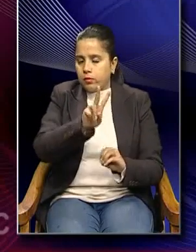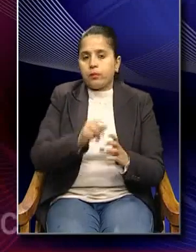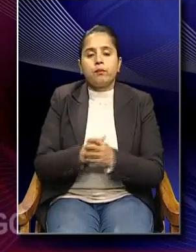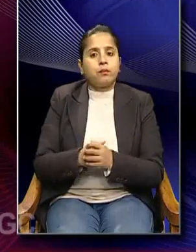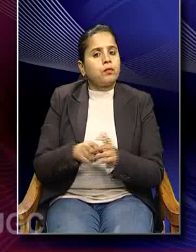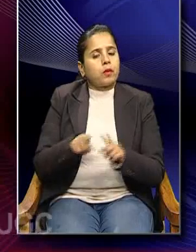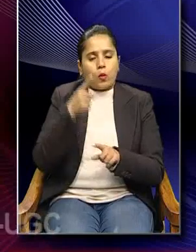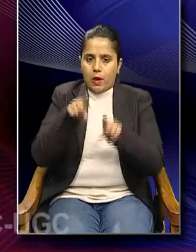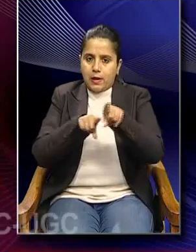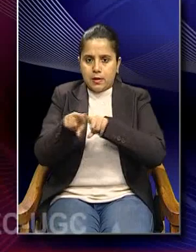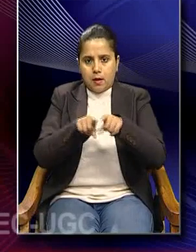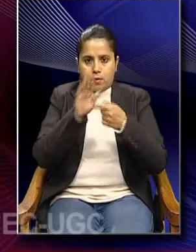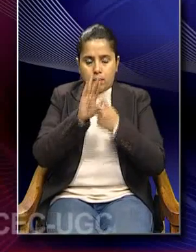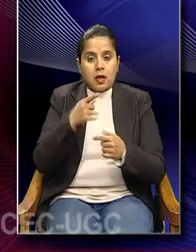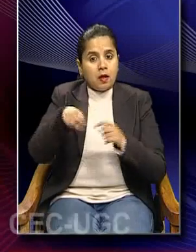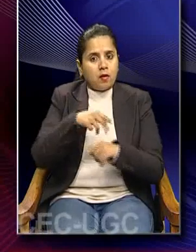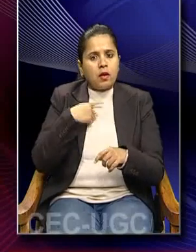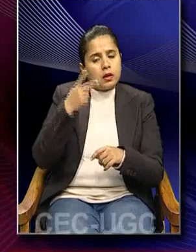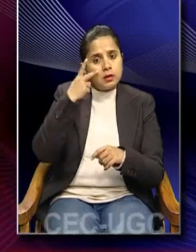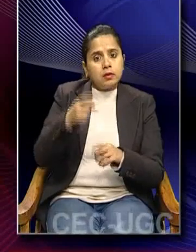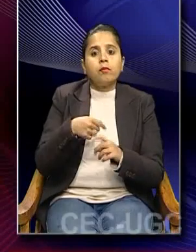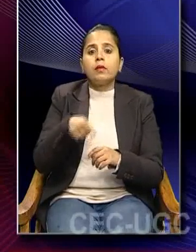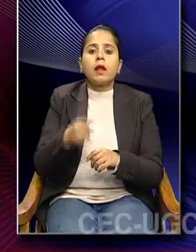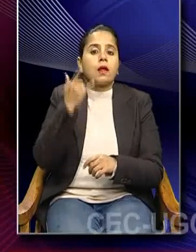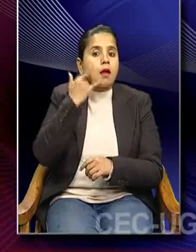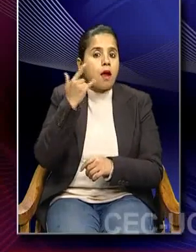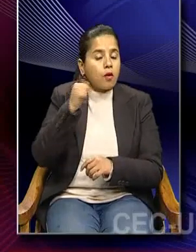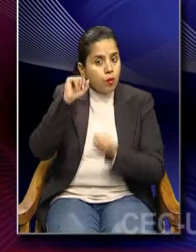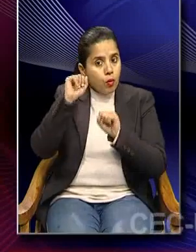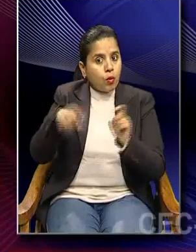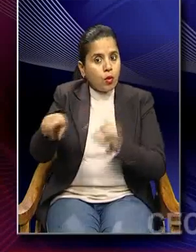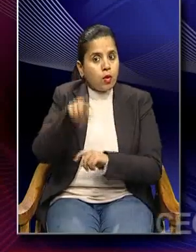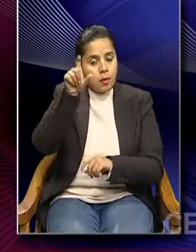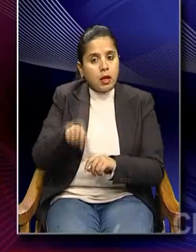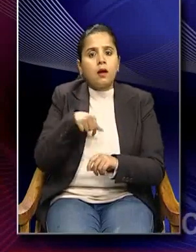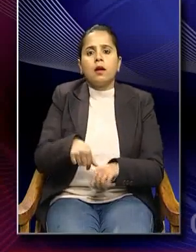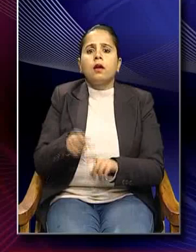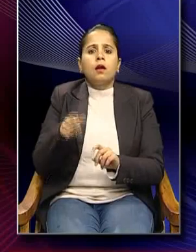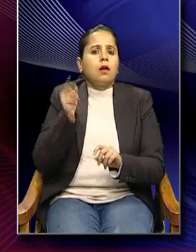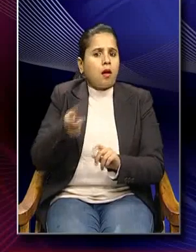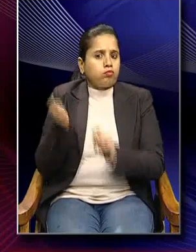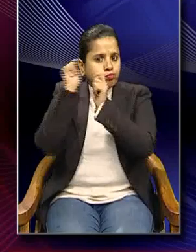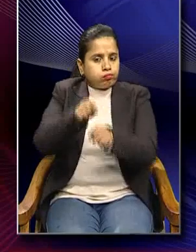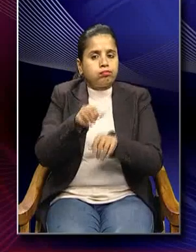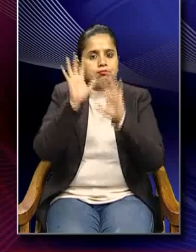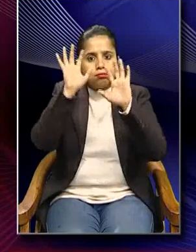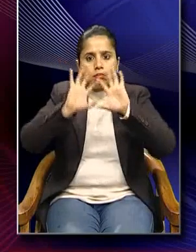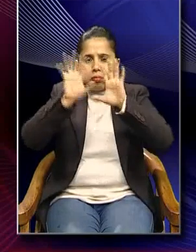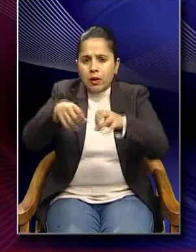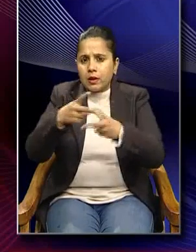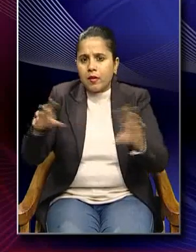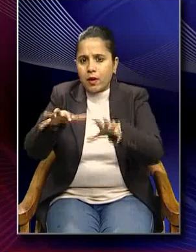Like for example, if we consider the case of California catcher, which is